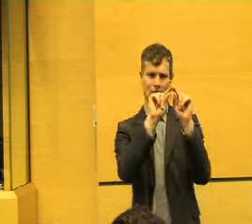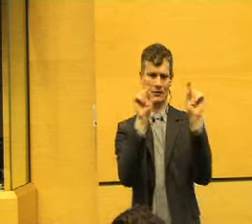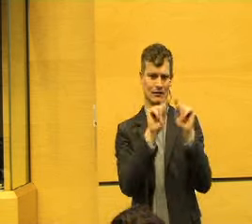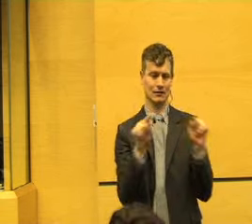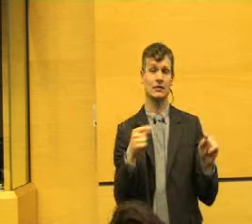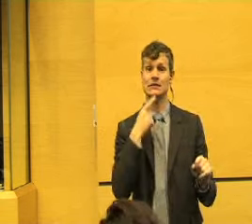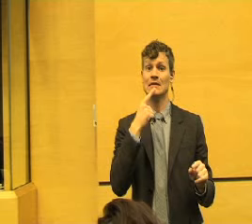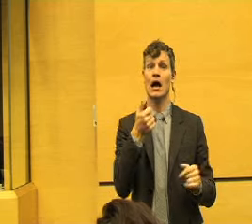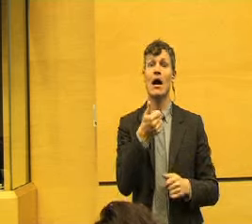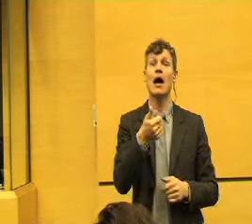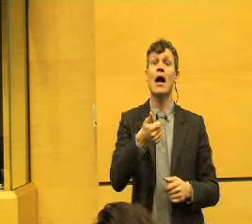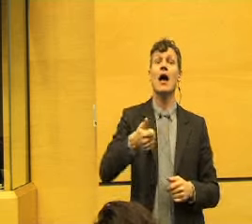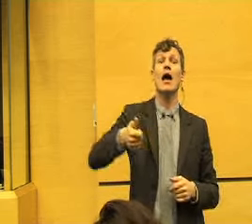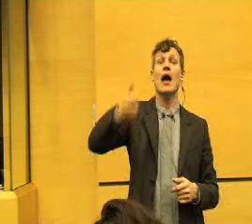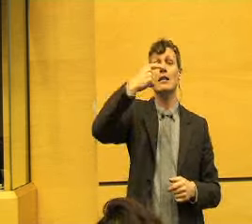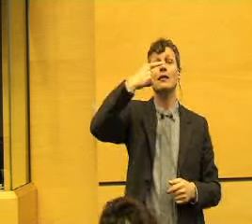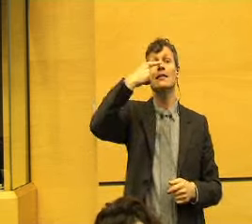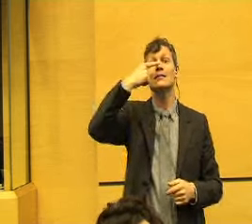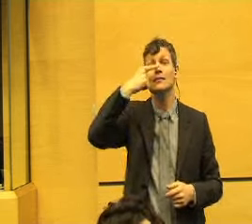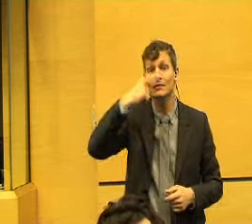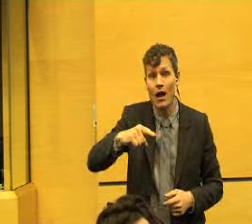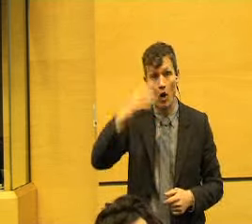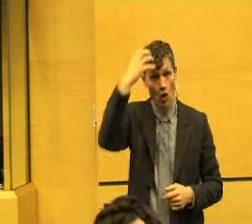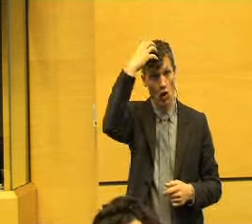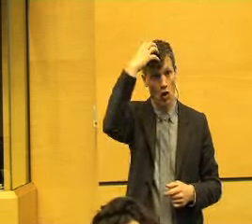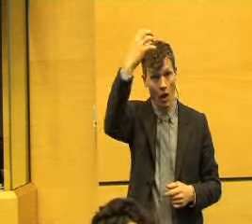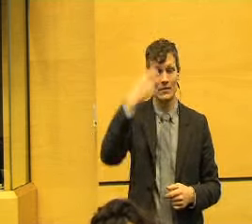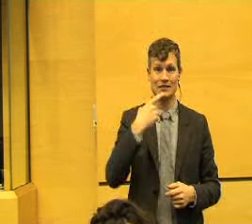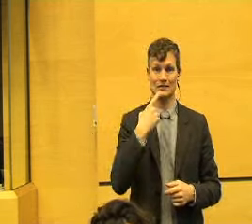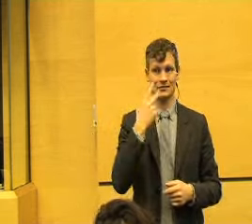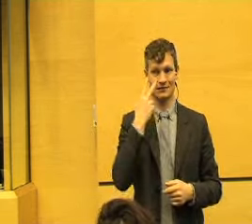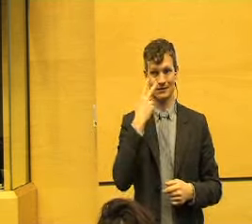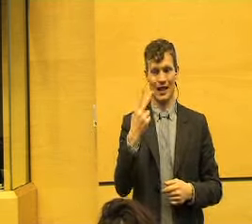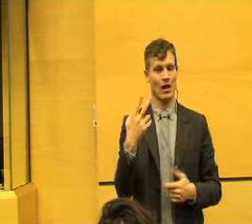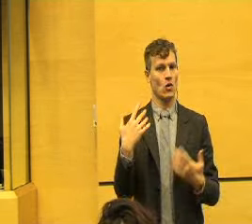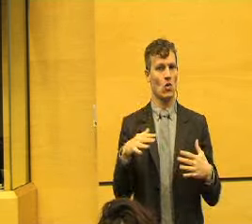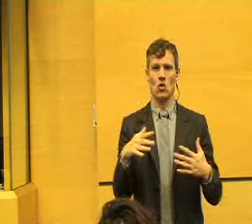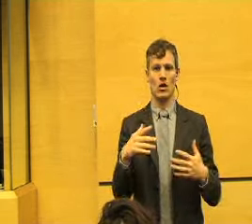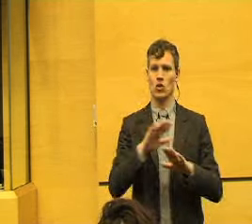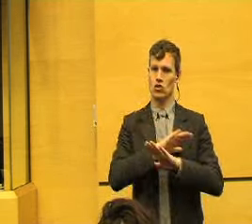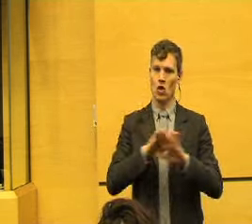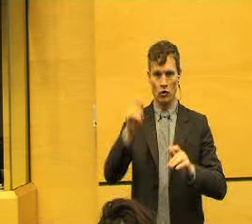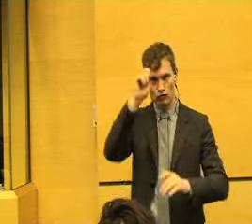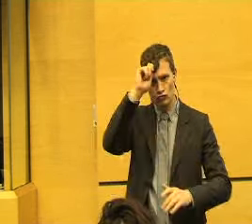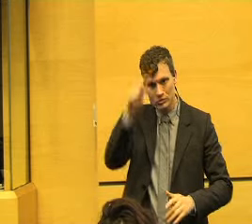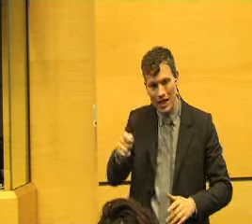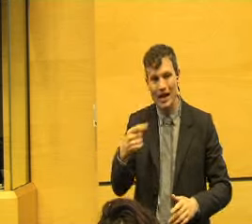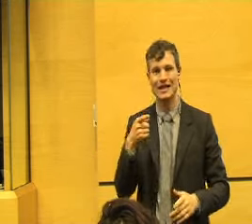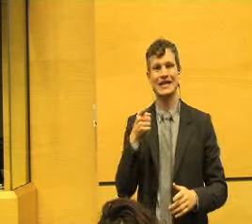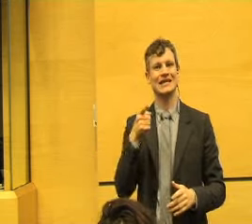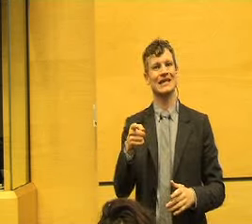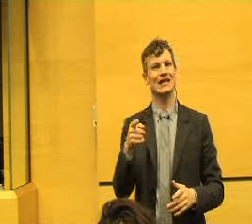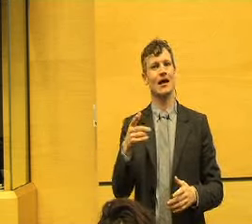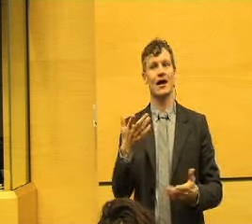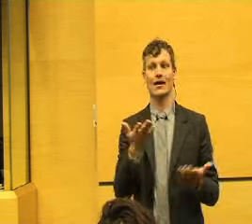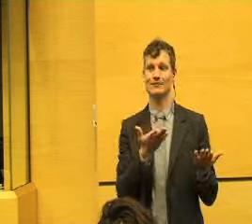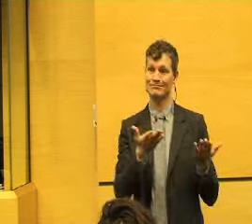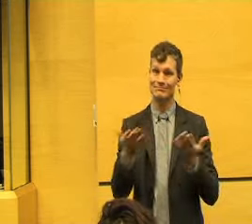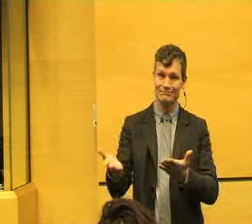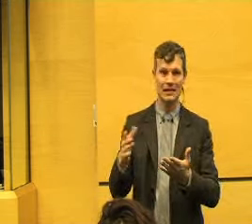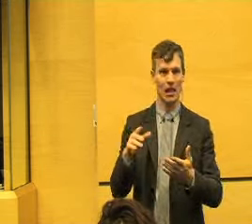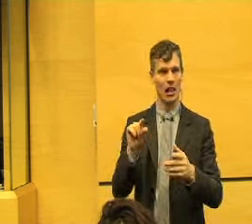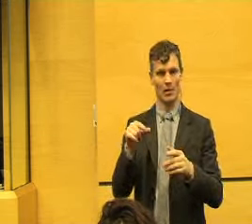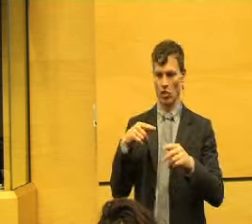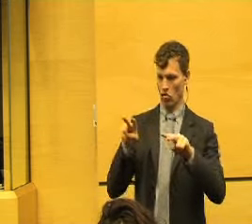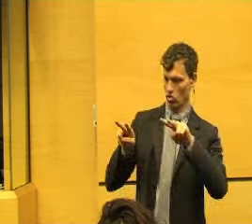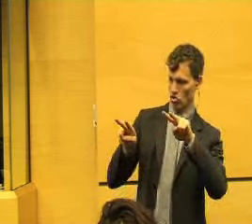government delegation showed disrespect towards one of the female delegates with disability by making fun of her when he invited her to speak before the